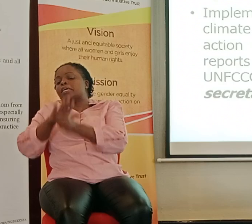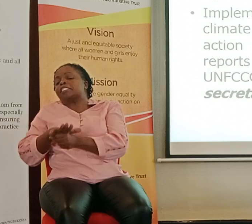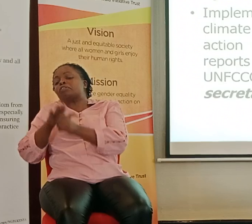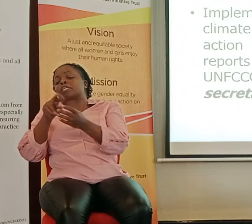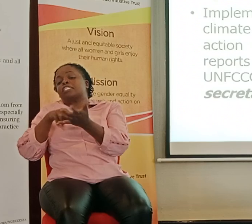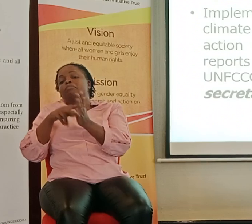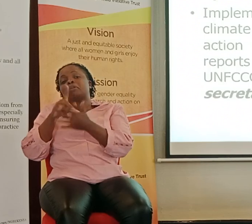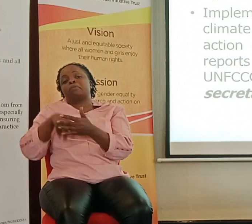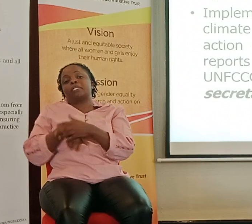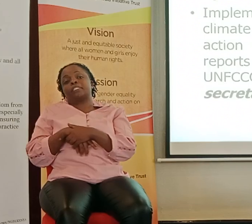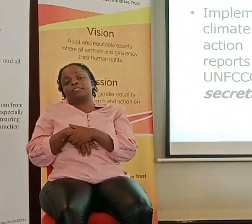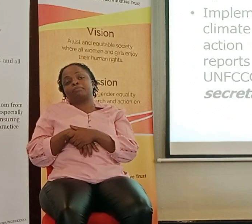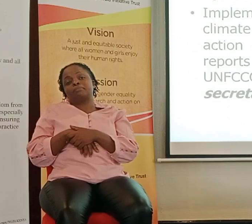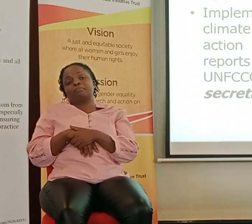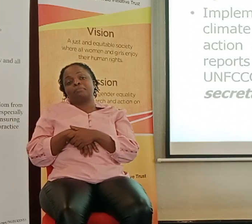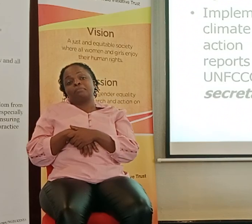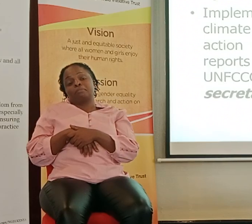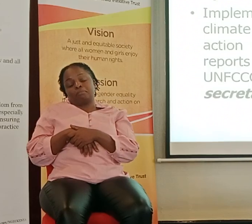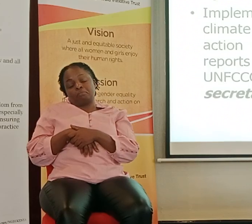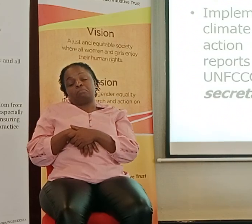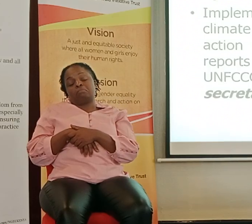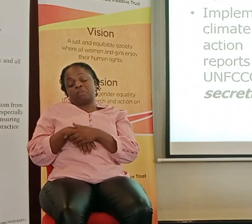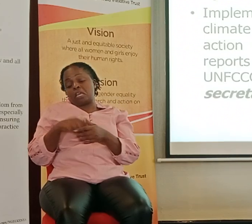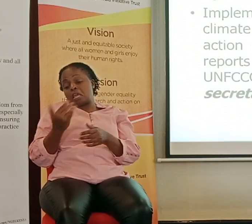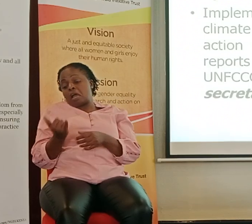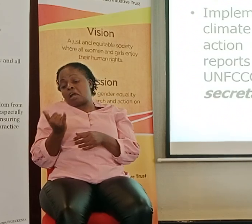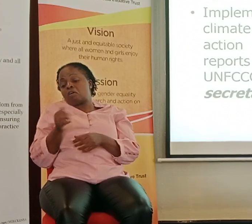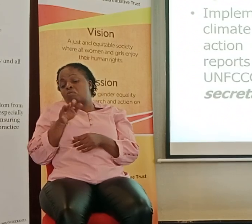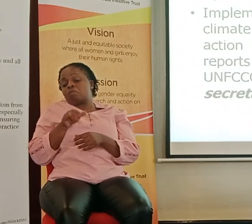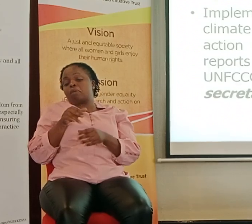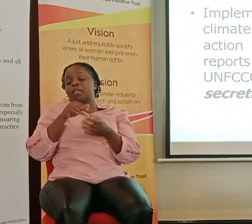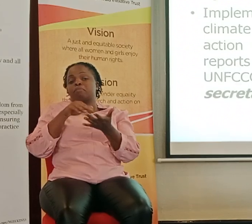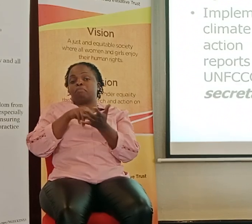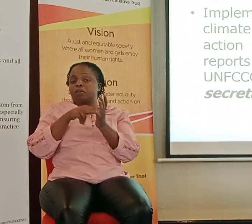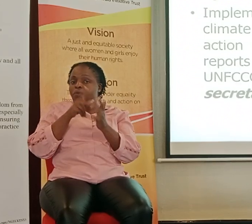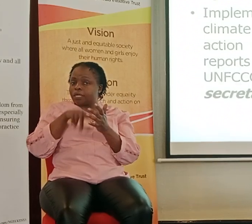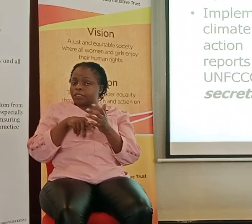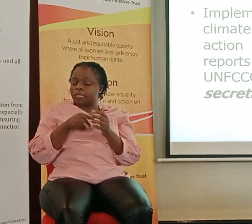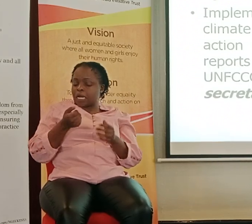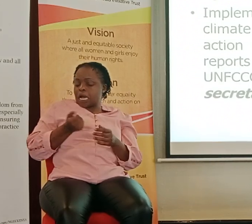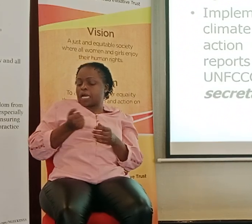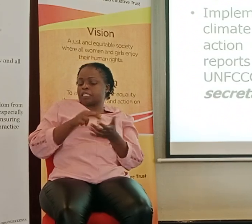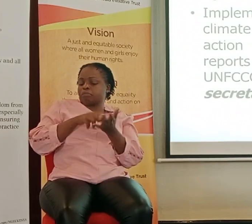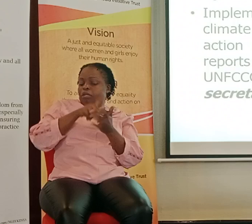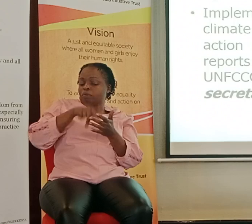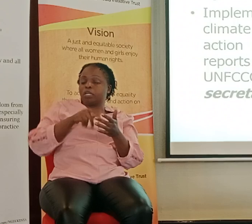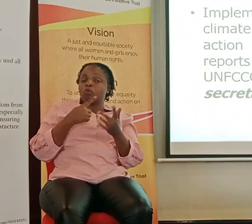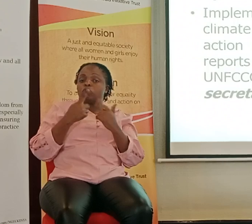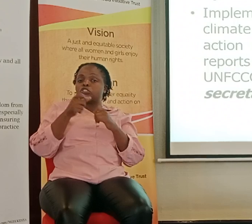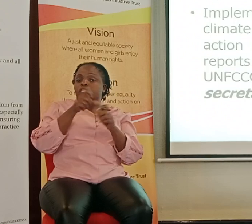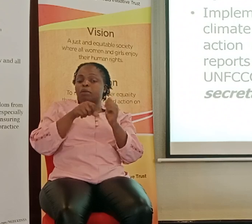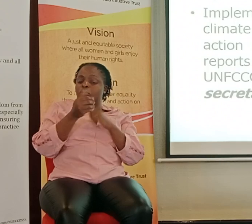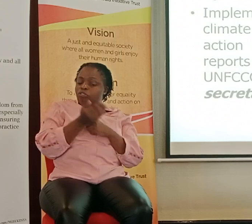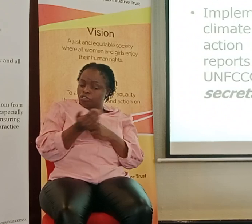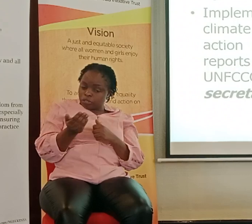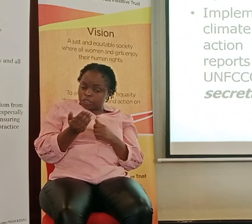marginalized communities, or young women, or girls? We talked about children.